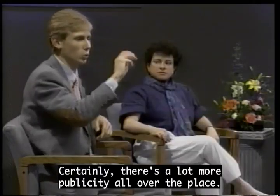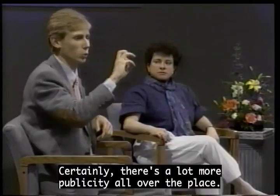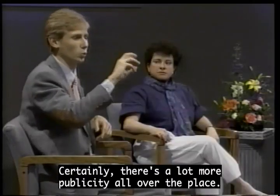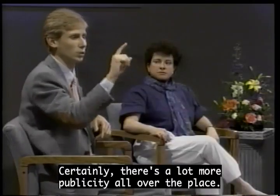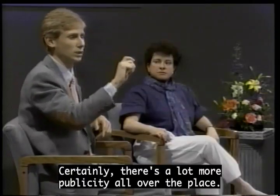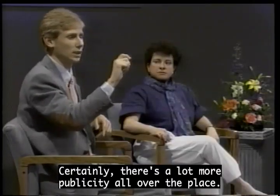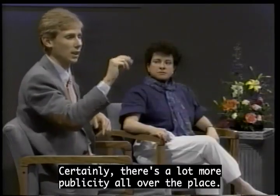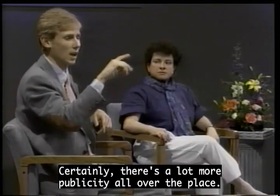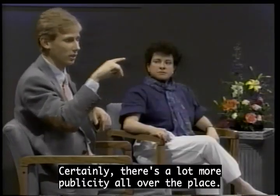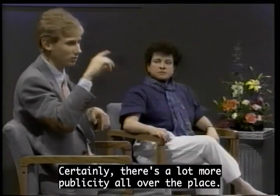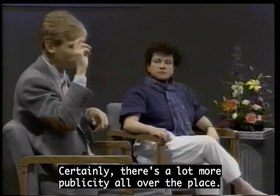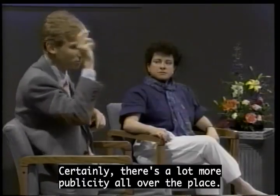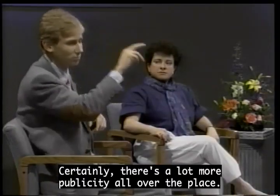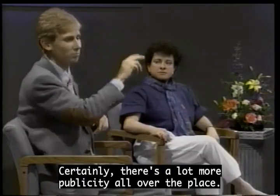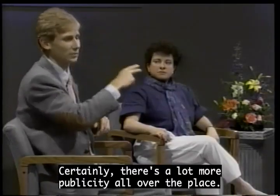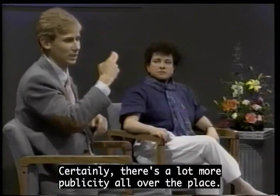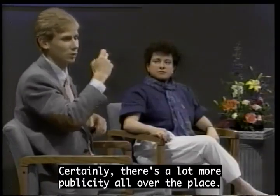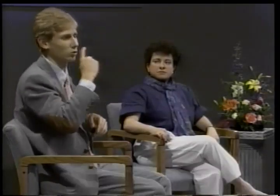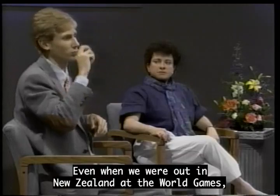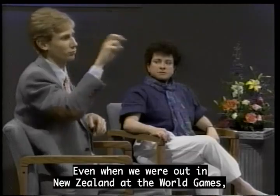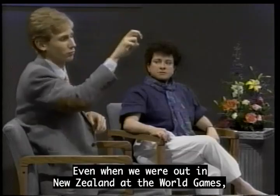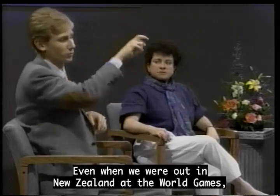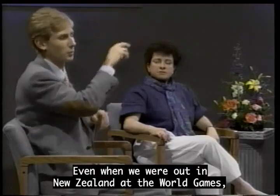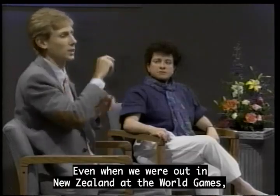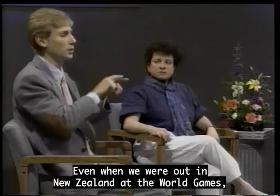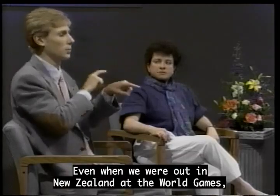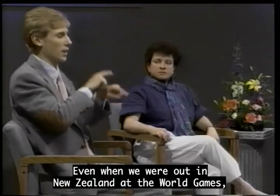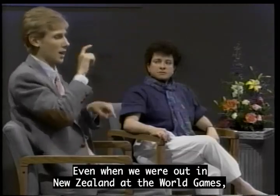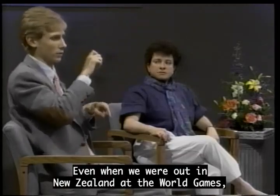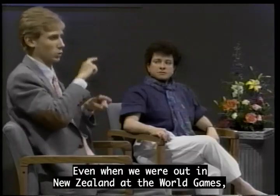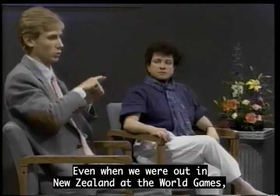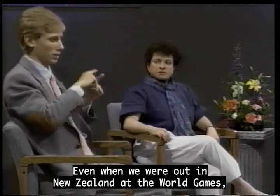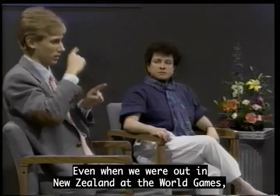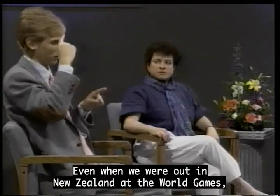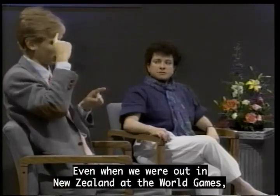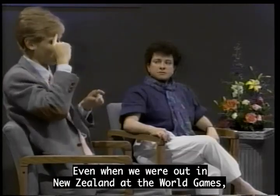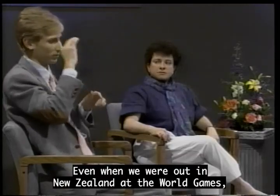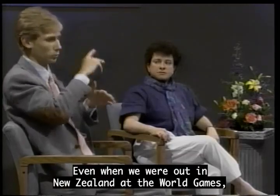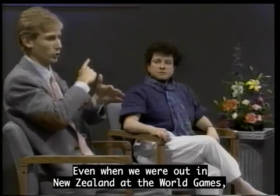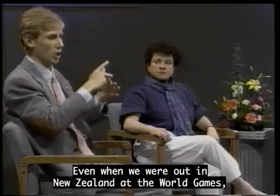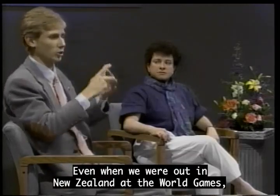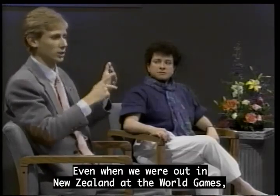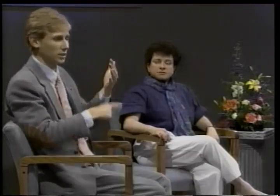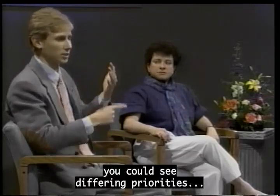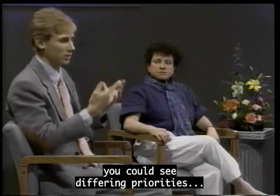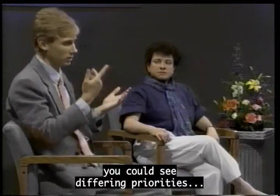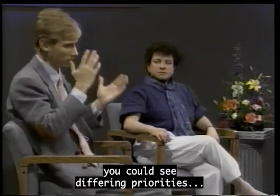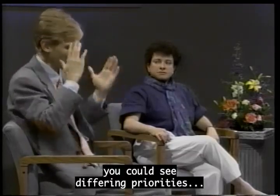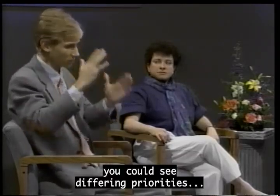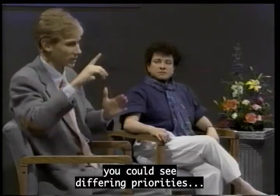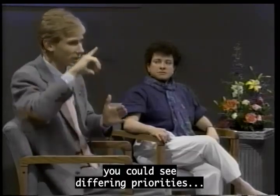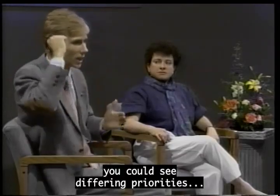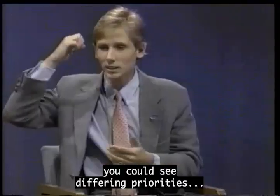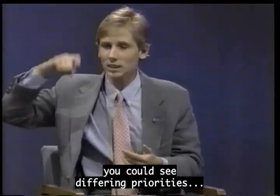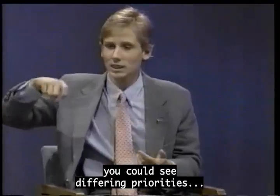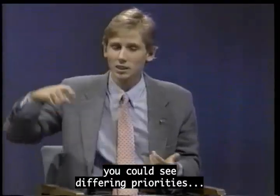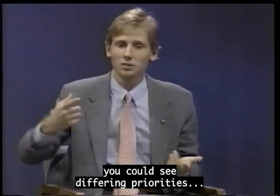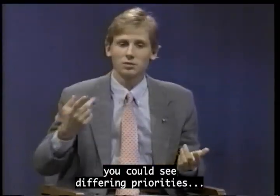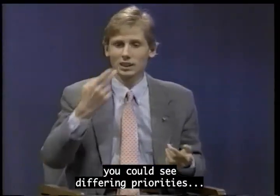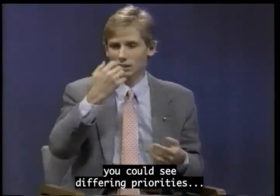all over the place. Even when we were out in New Zealand at the World Games, you could see differing